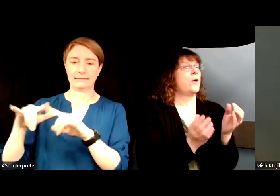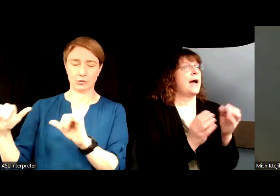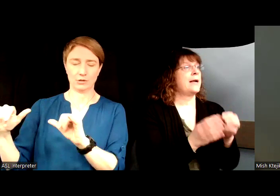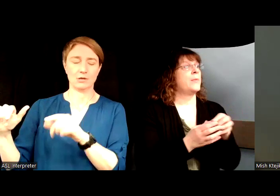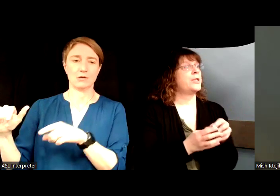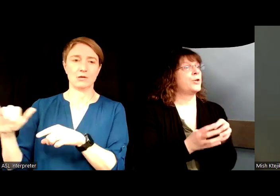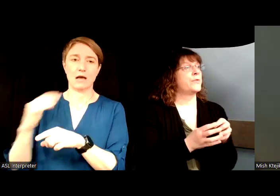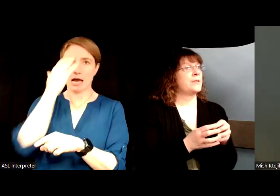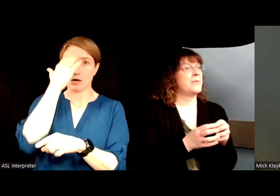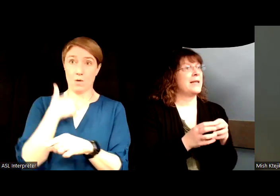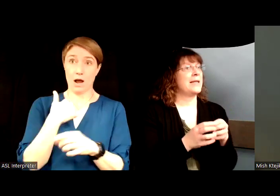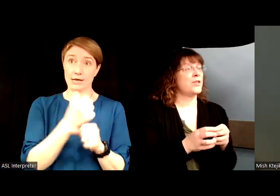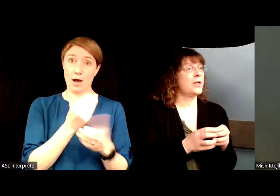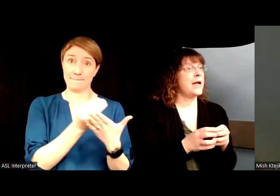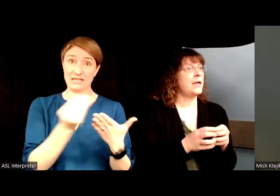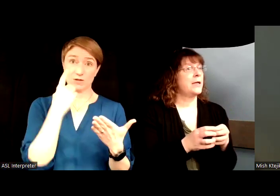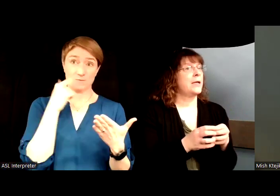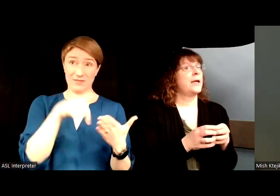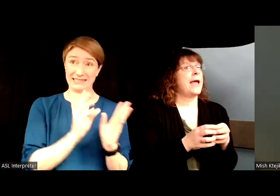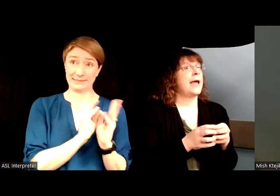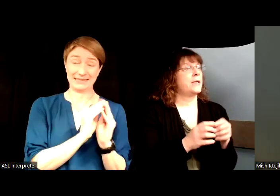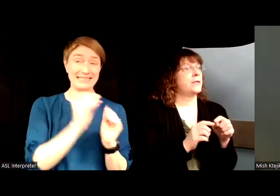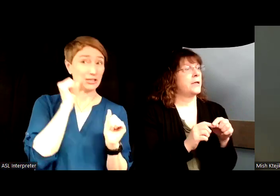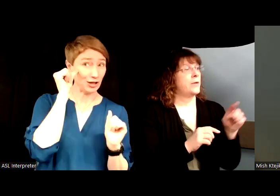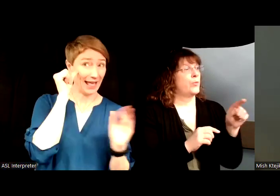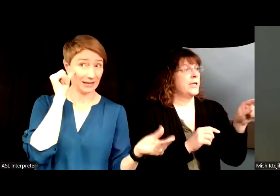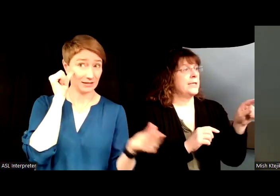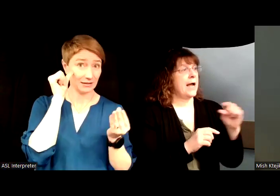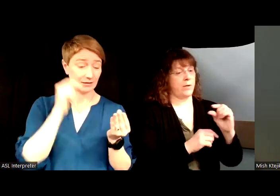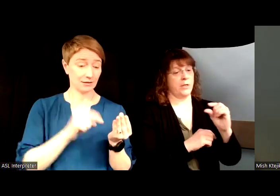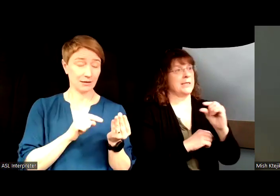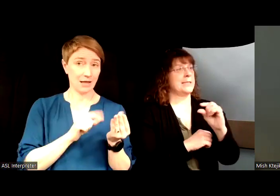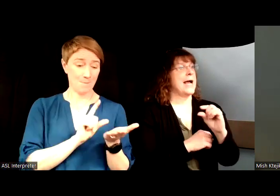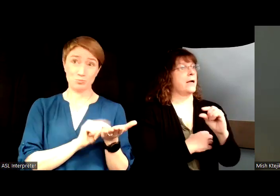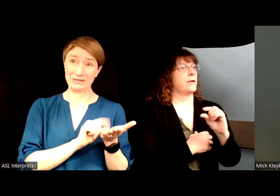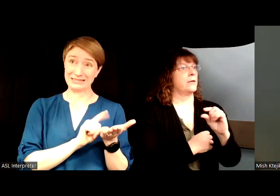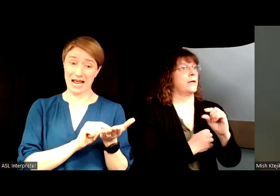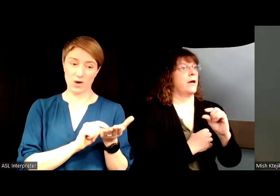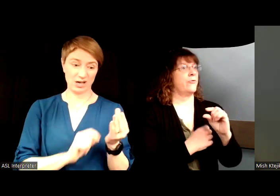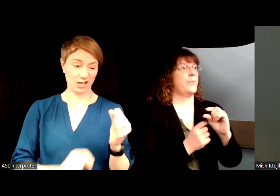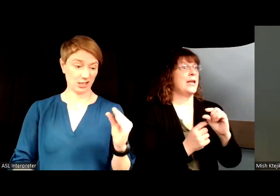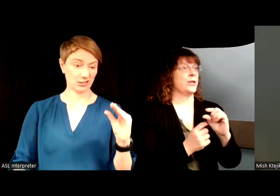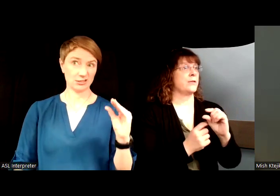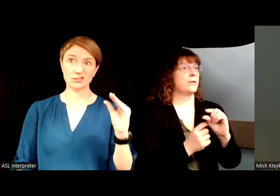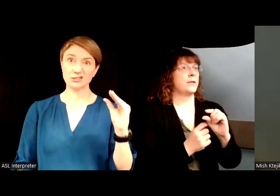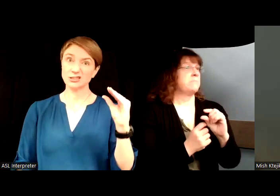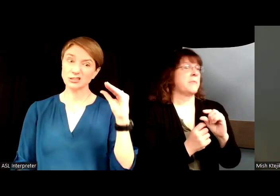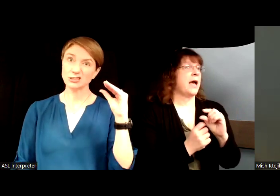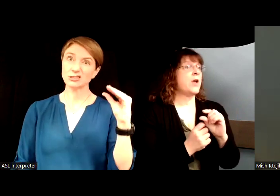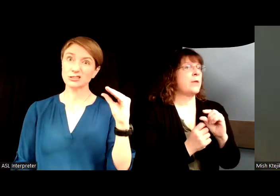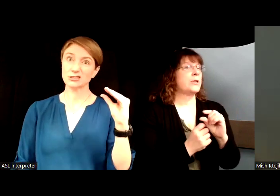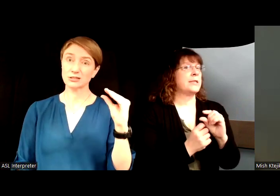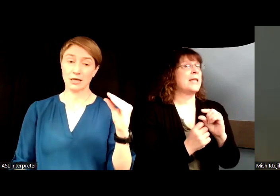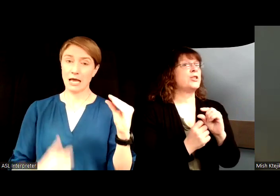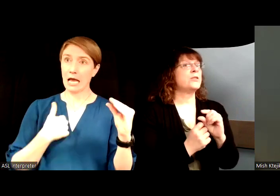I know I got materials for this meeting yesterday and printed out, there's a stack of pages.